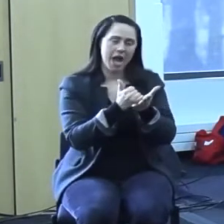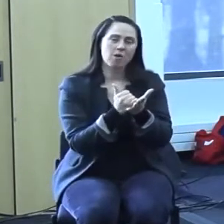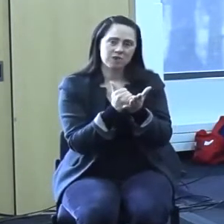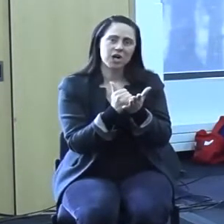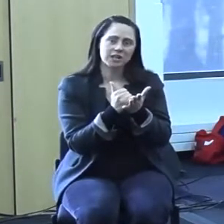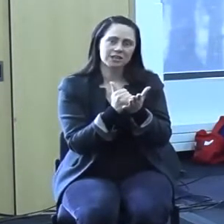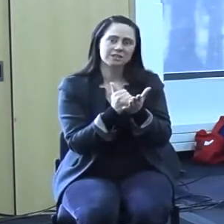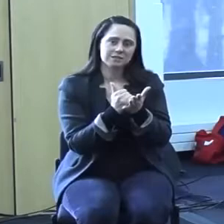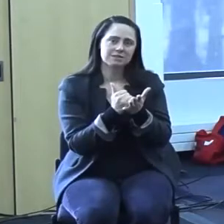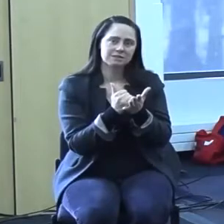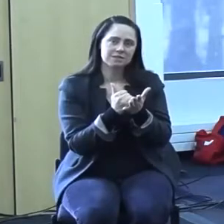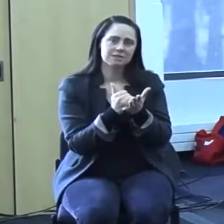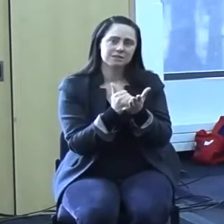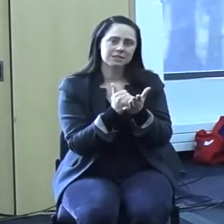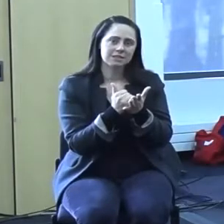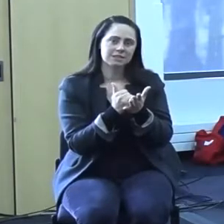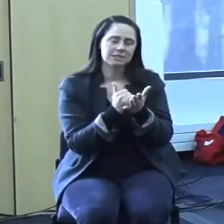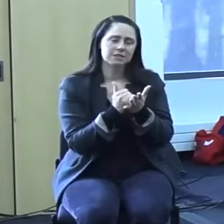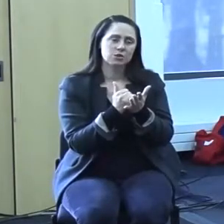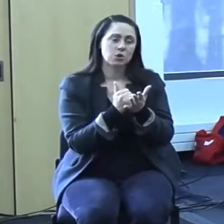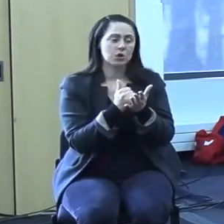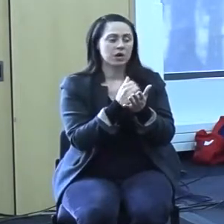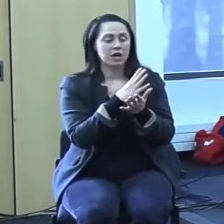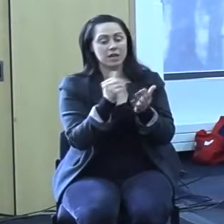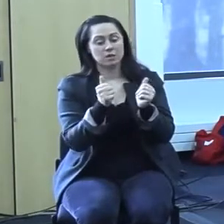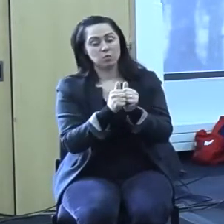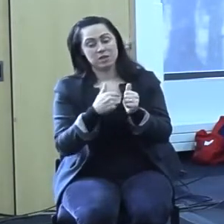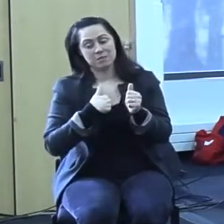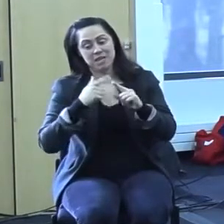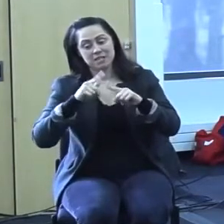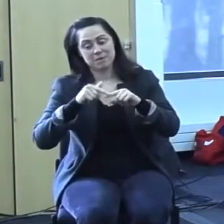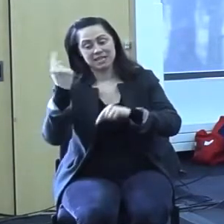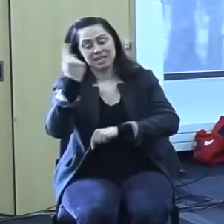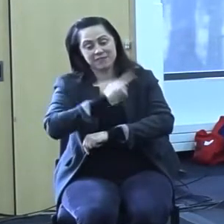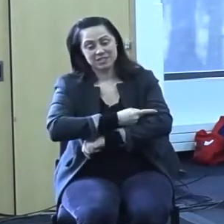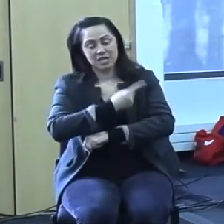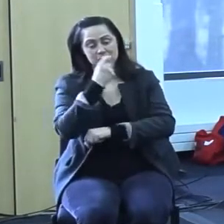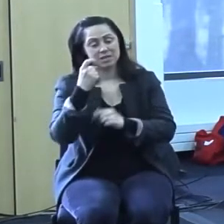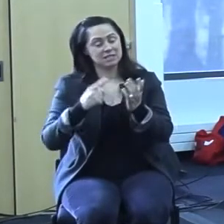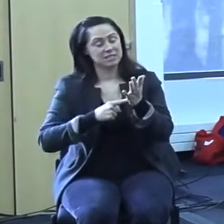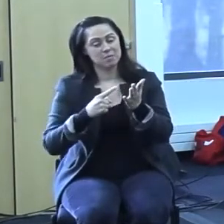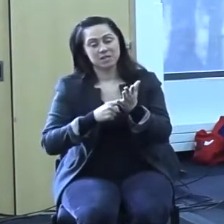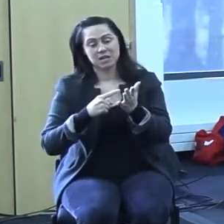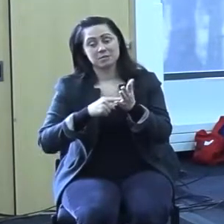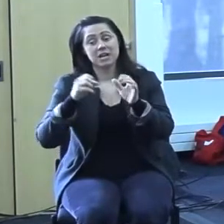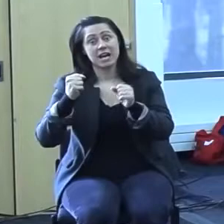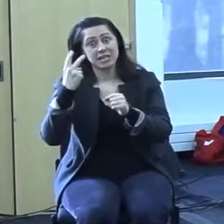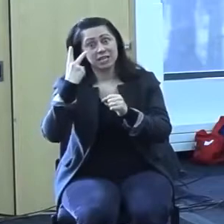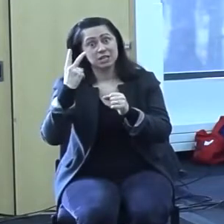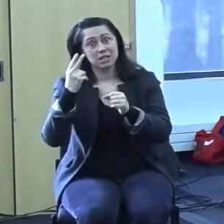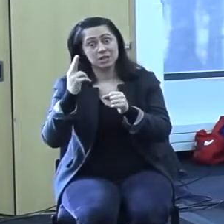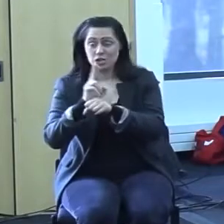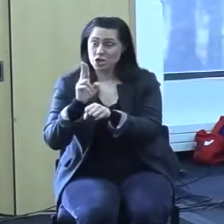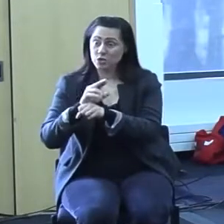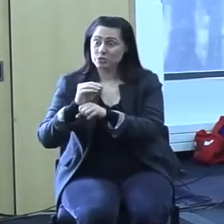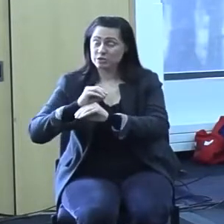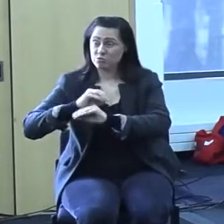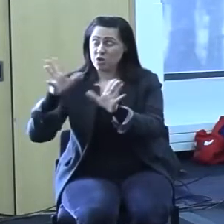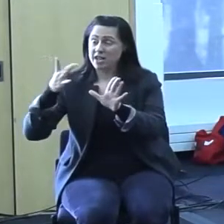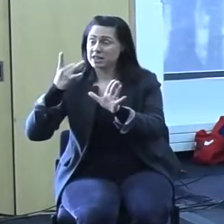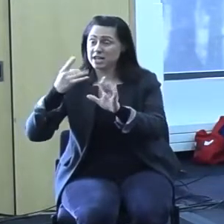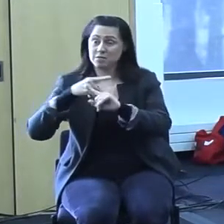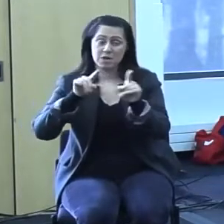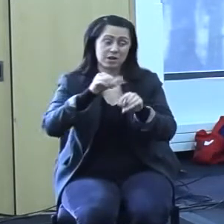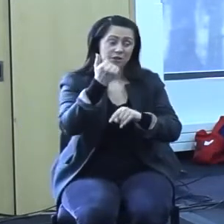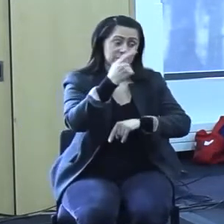helpful in terms of me, depending on the day, because sometimes I can use bright light, but other times the bright